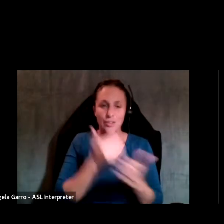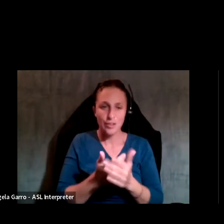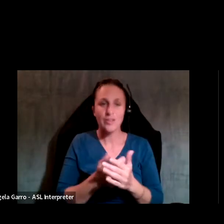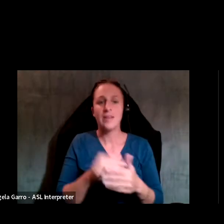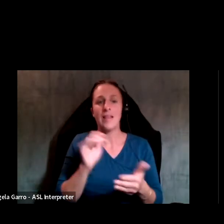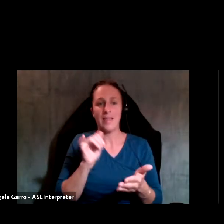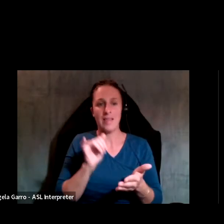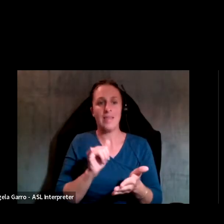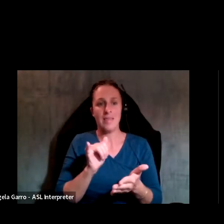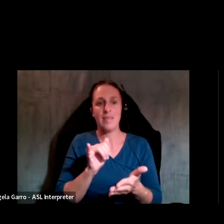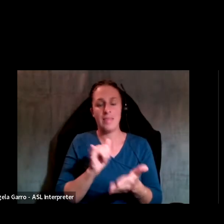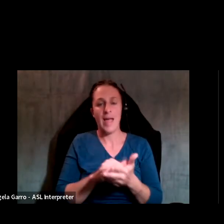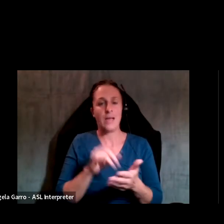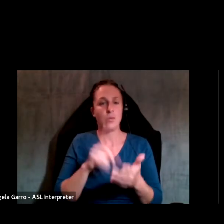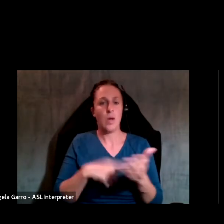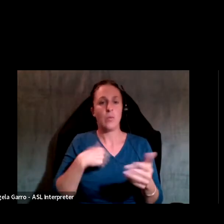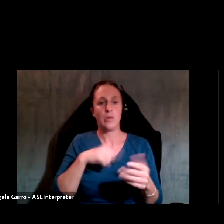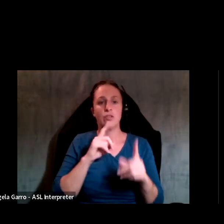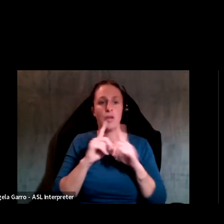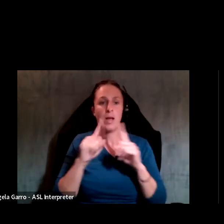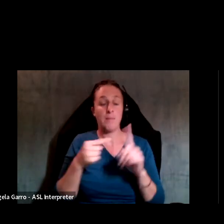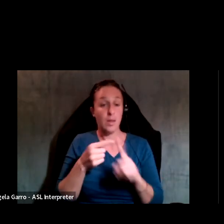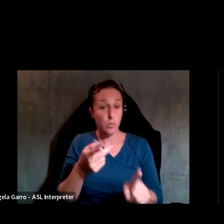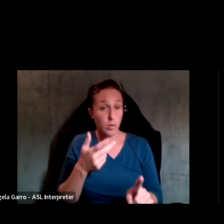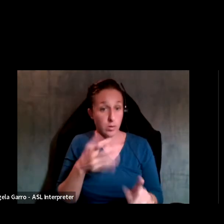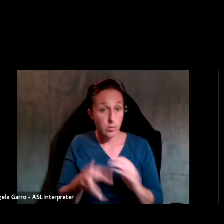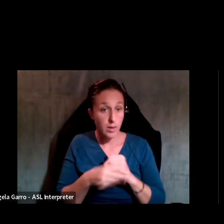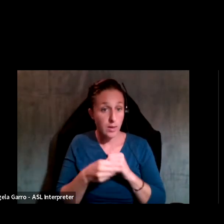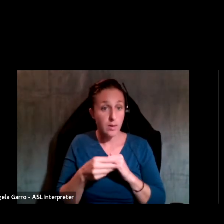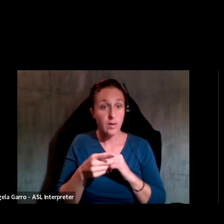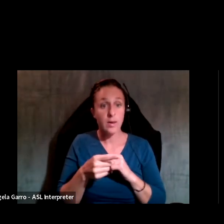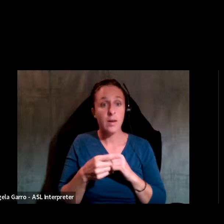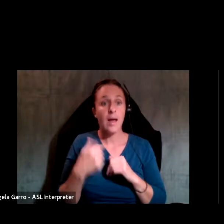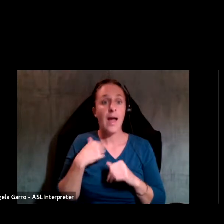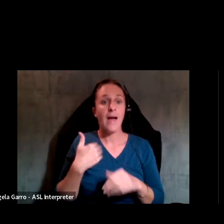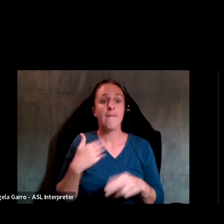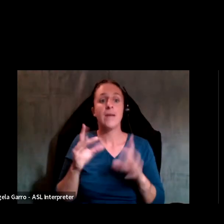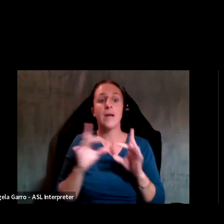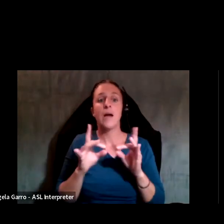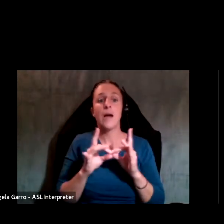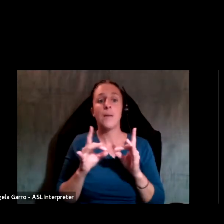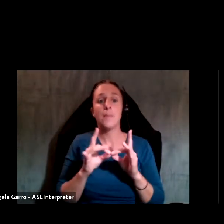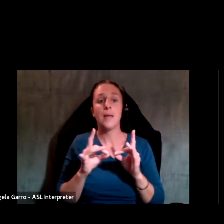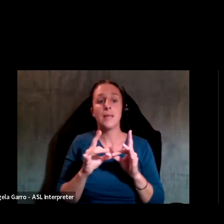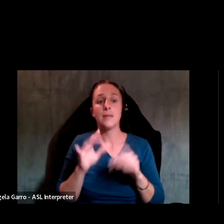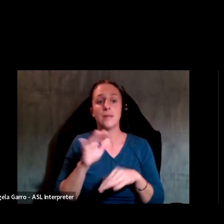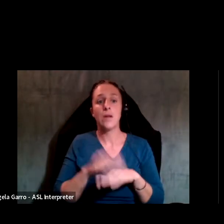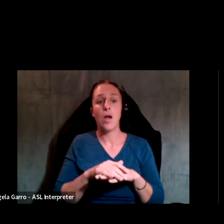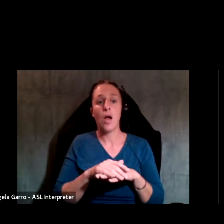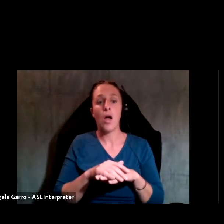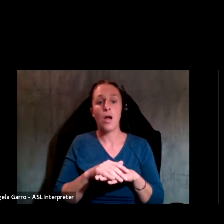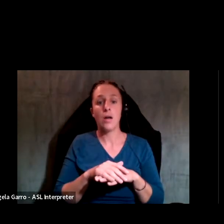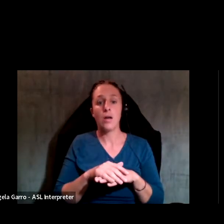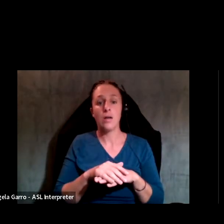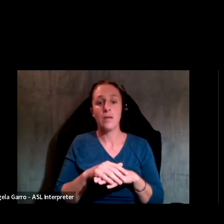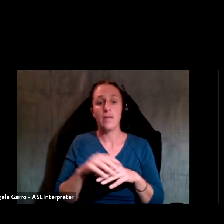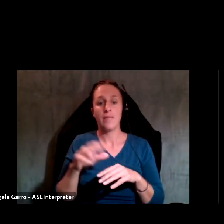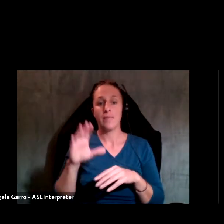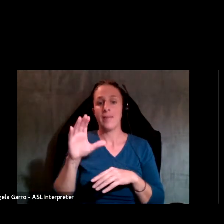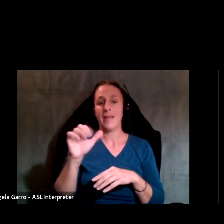I think we're talking about. Did you want to say something? Oh, I just had a comment on the CAS, the science